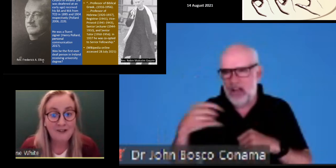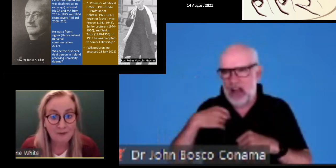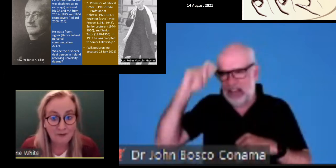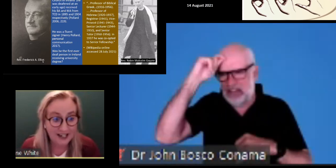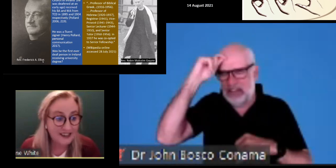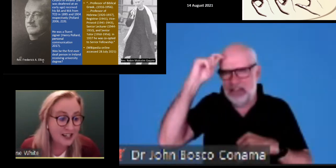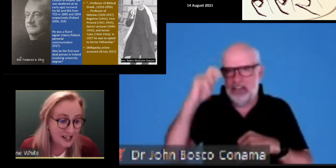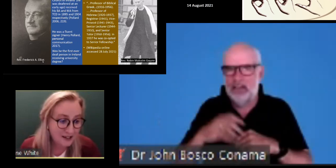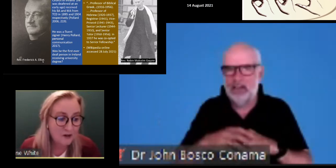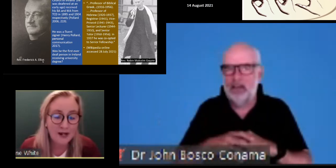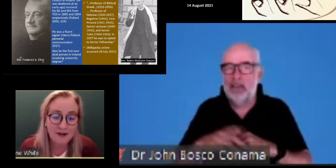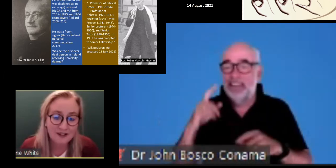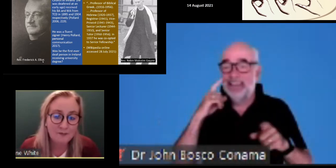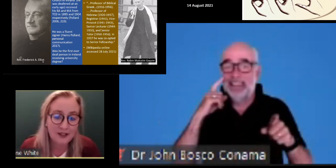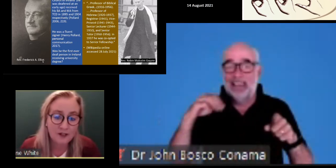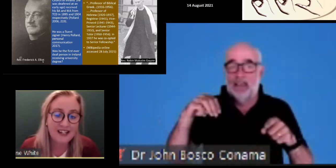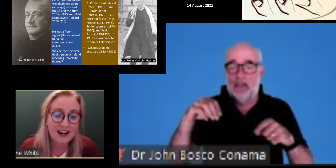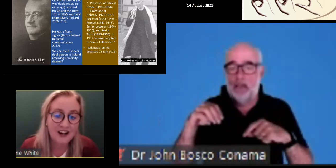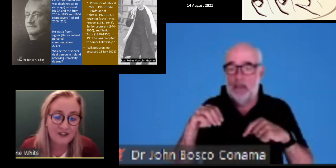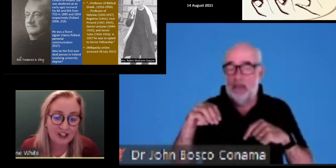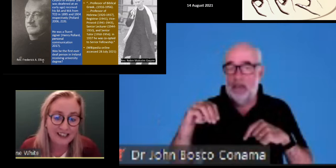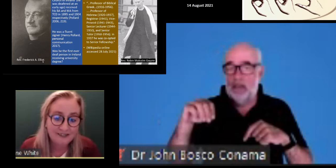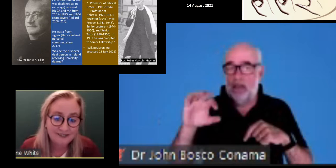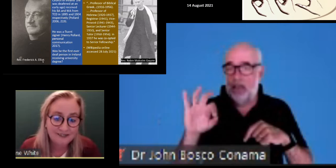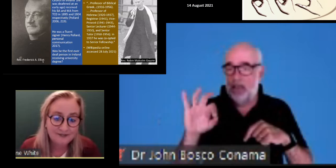up, I think quite possibly would have been hard of hearing.